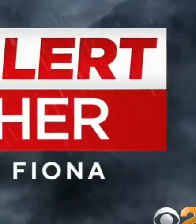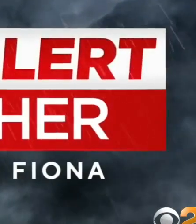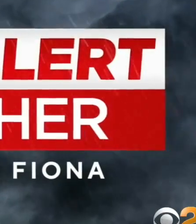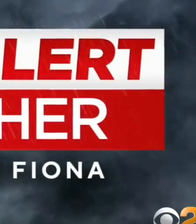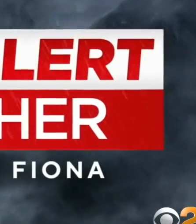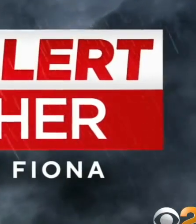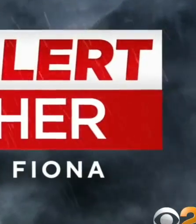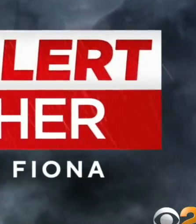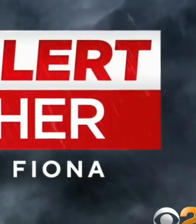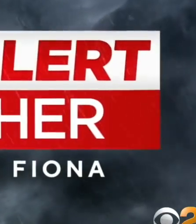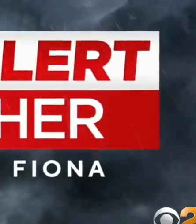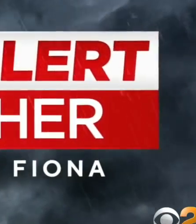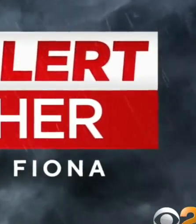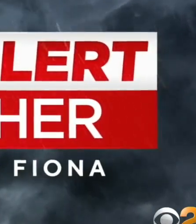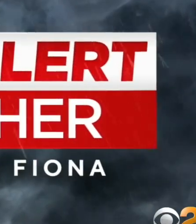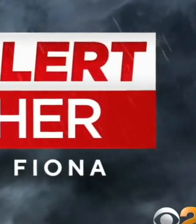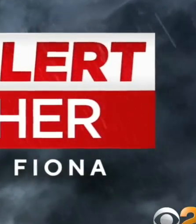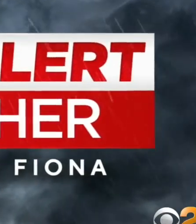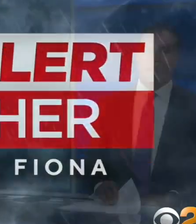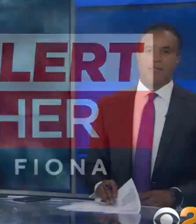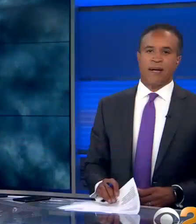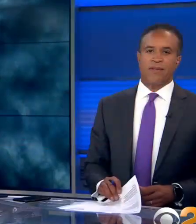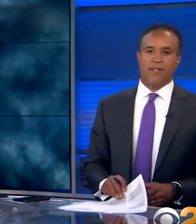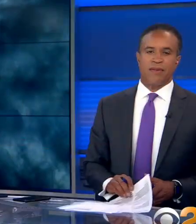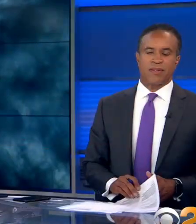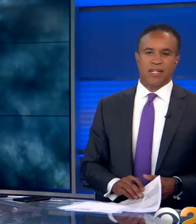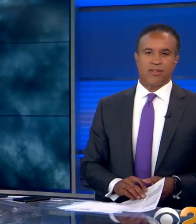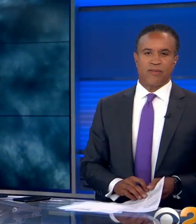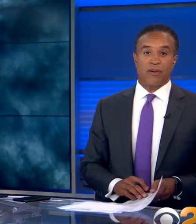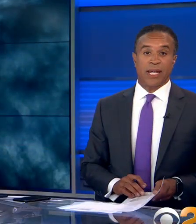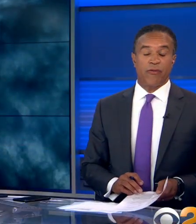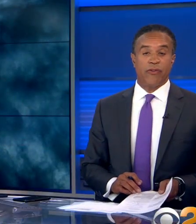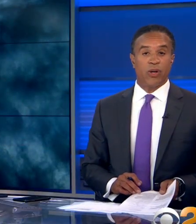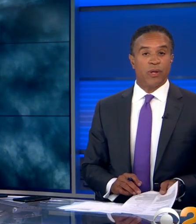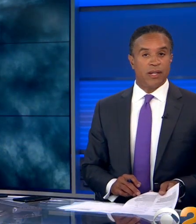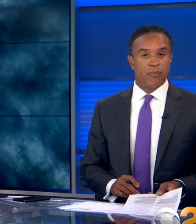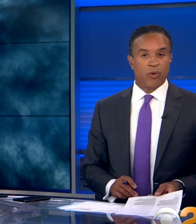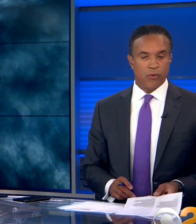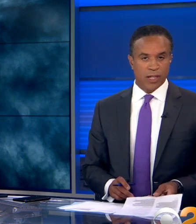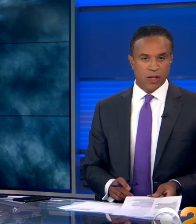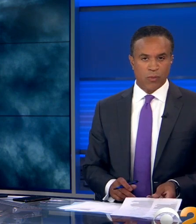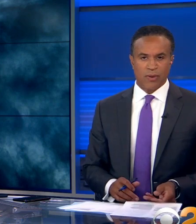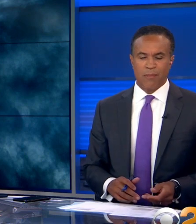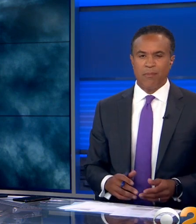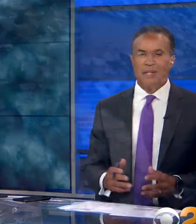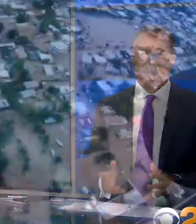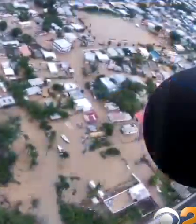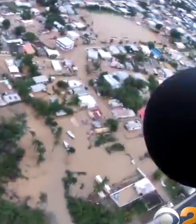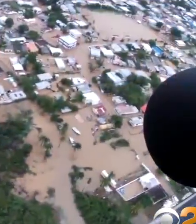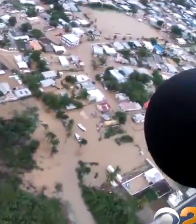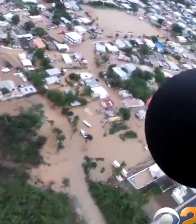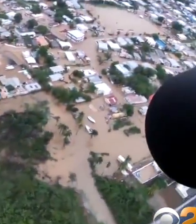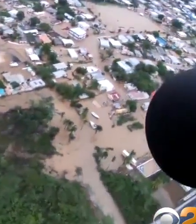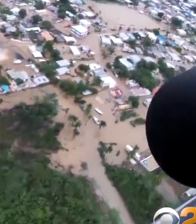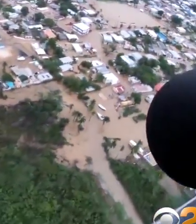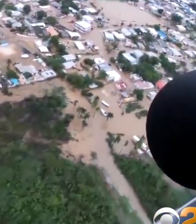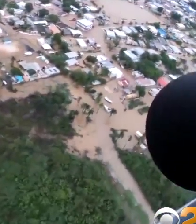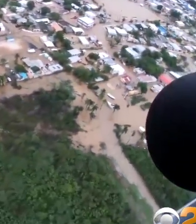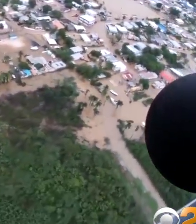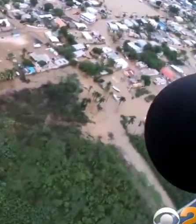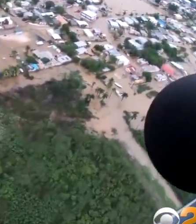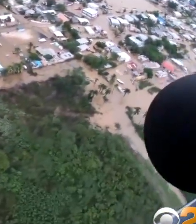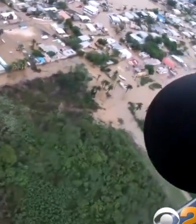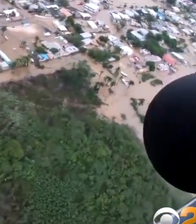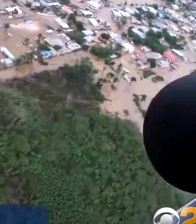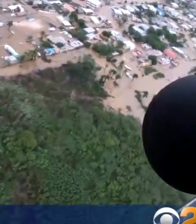A team from New York City is helping to assess the damage after the devastation of Hurricane Fiona in Puerto Rico. More than a million people there still